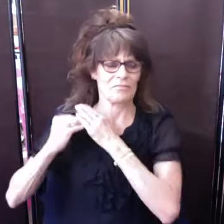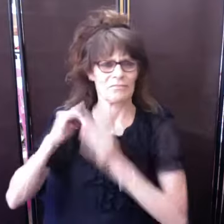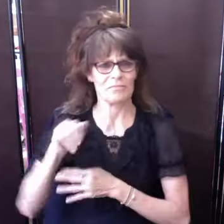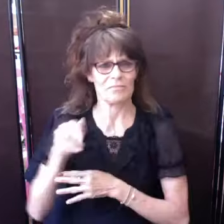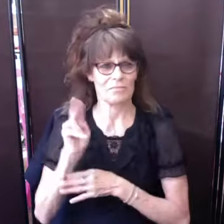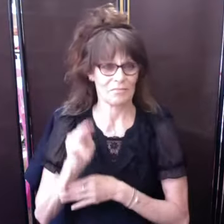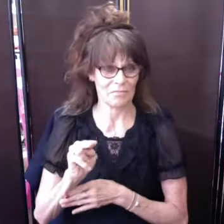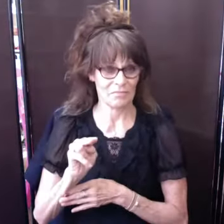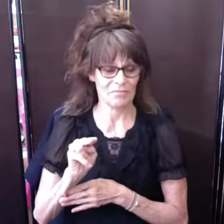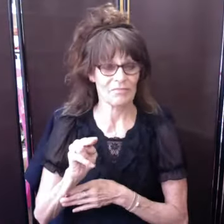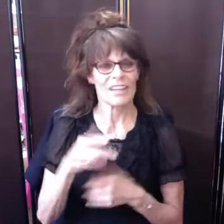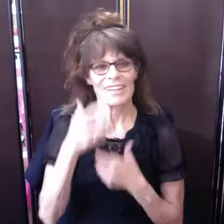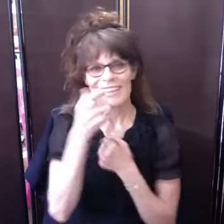it's an interesting opportunity.